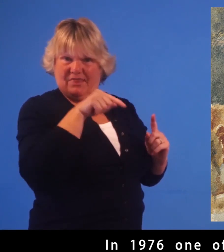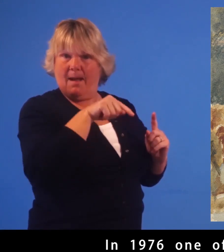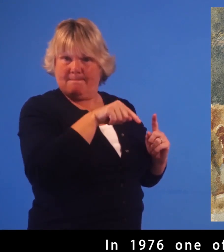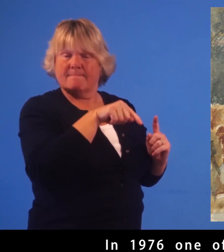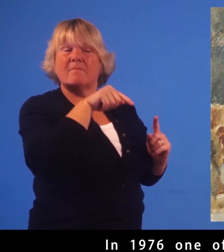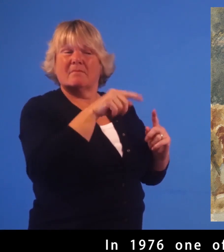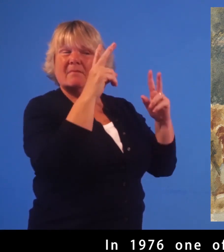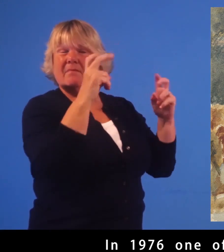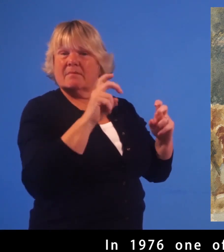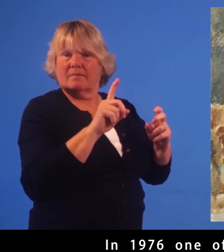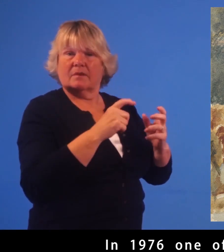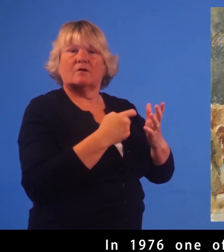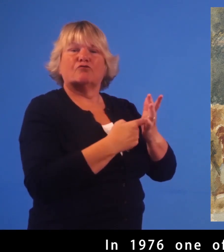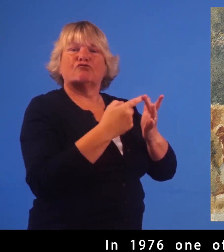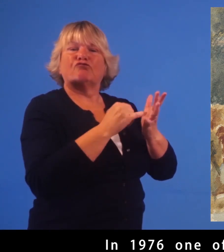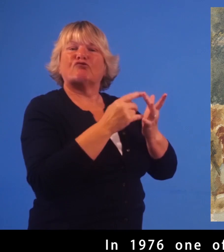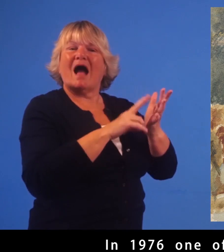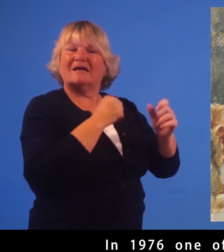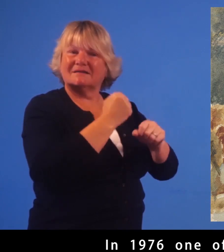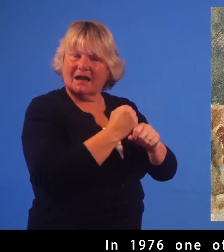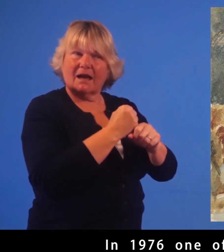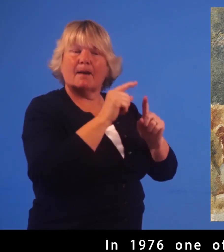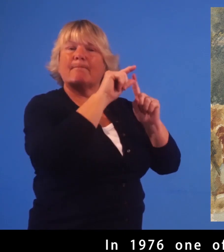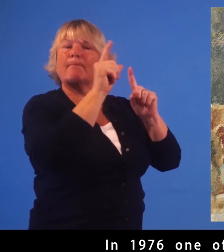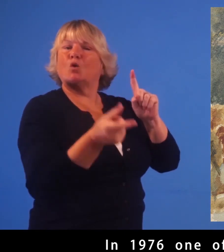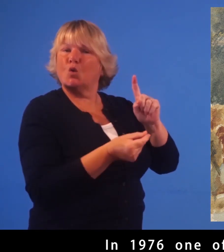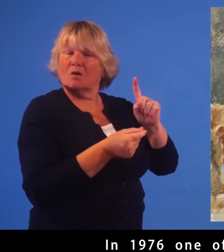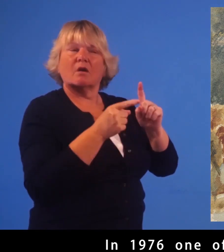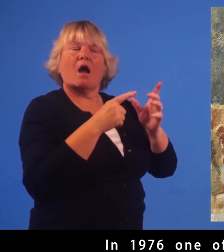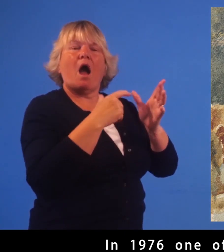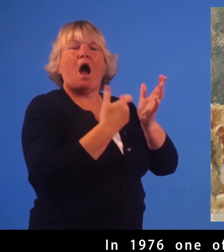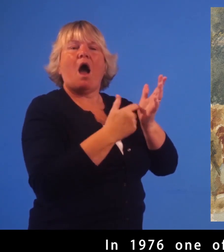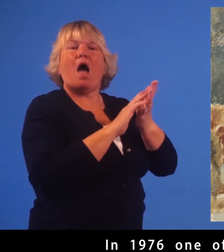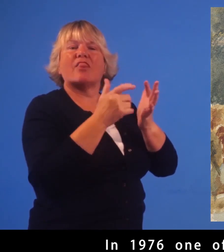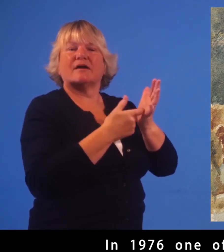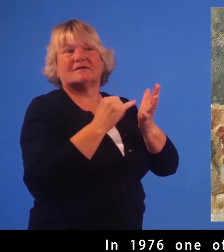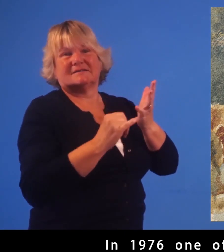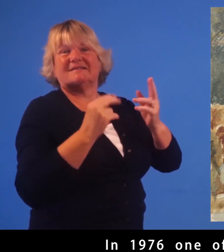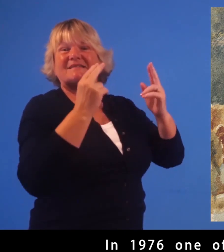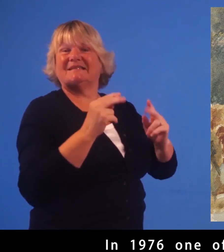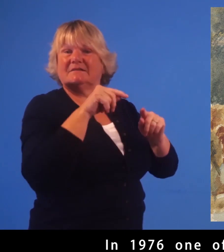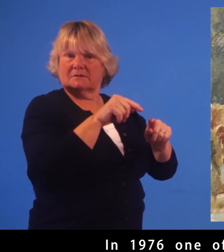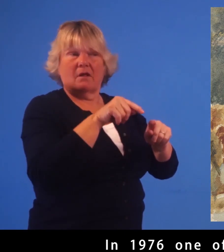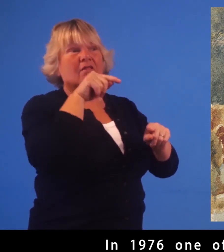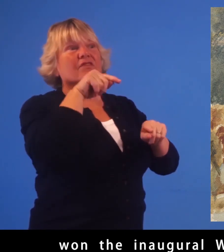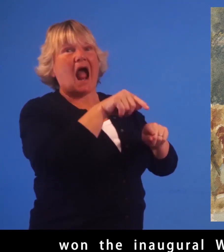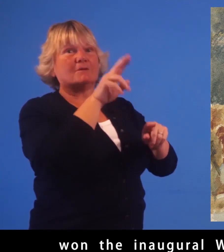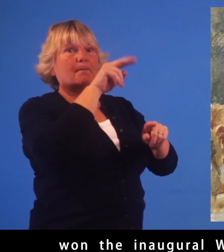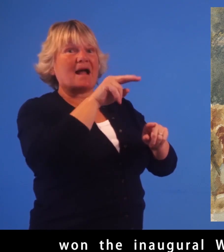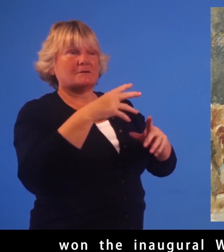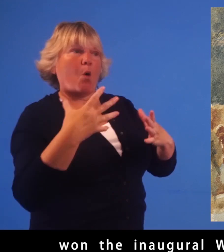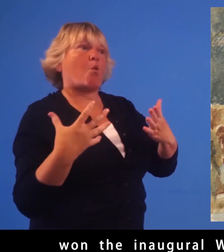In 1976, one of these paintings, entitled Rising Moon, Arthur's Seat,